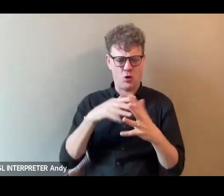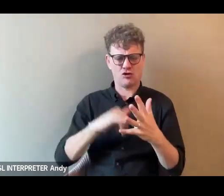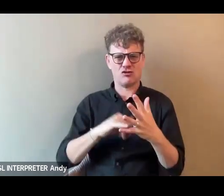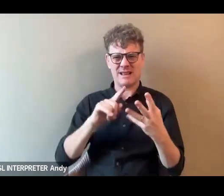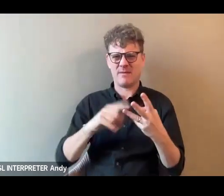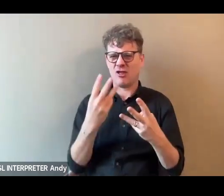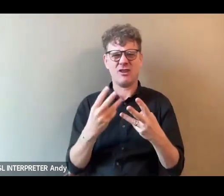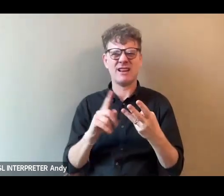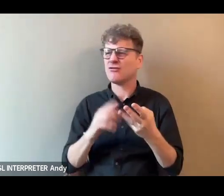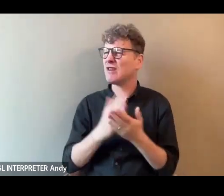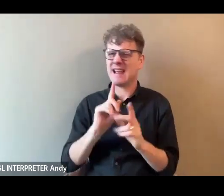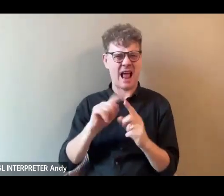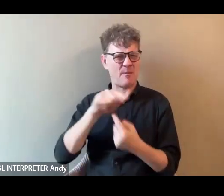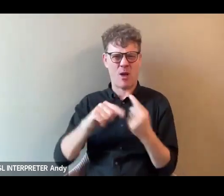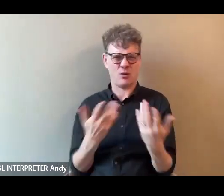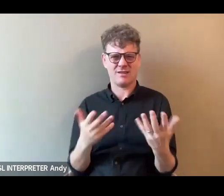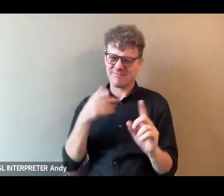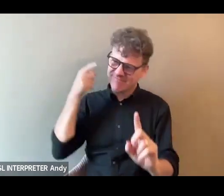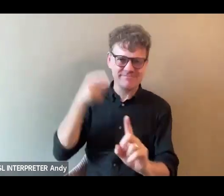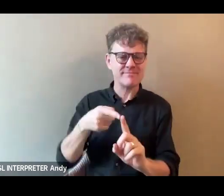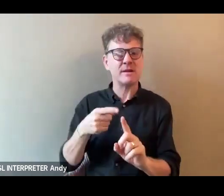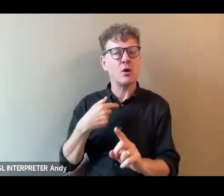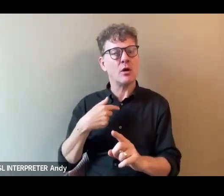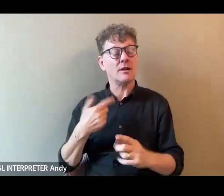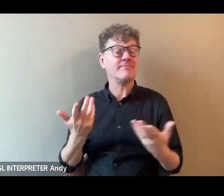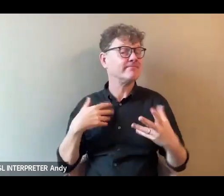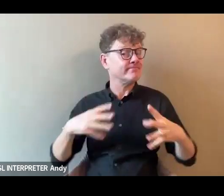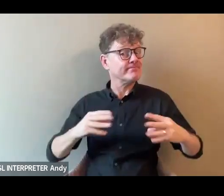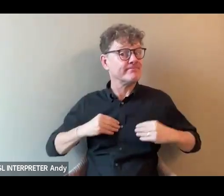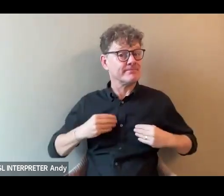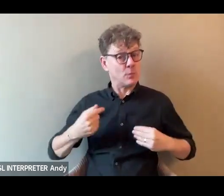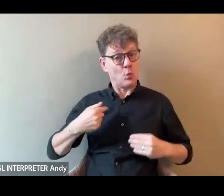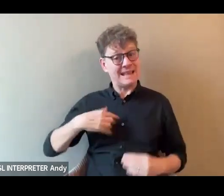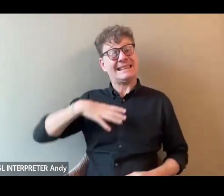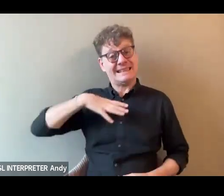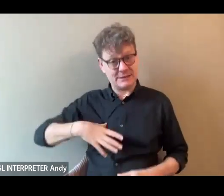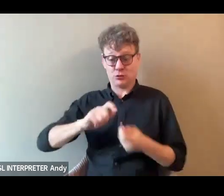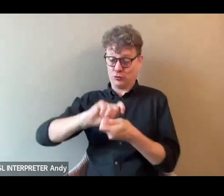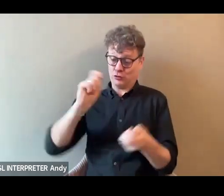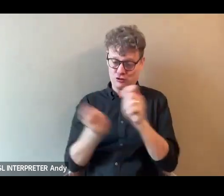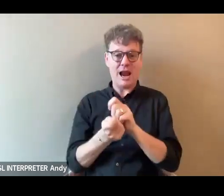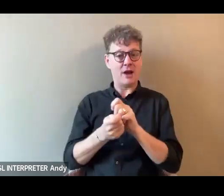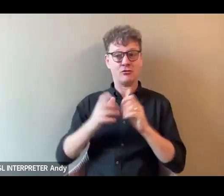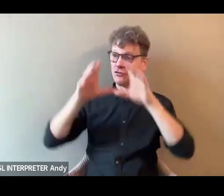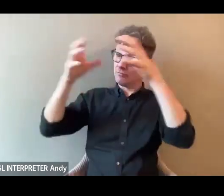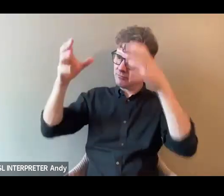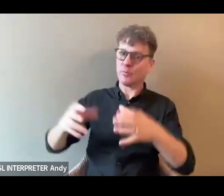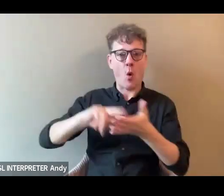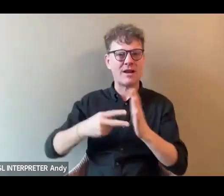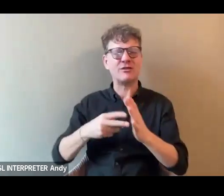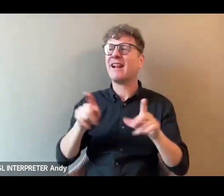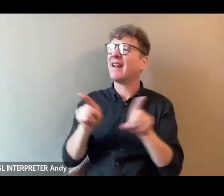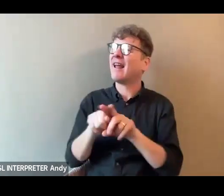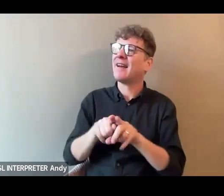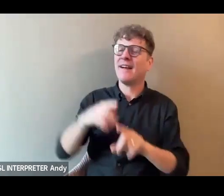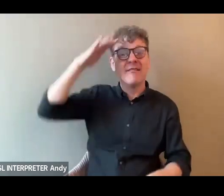about, what we're talking about here is that we need to change organisations. That's not just like an ideological way